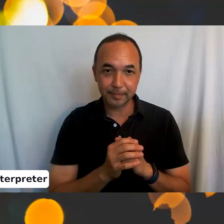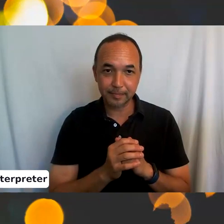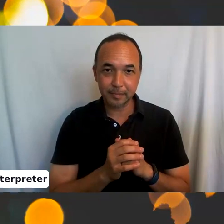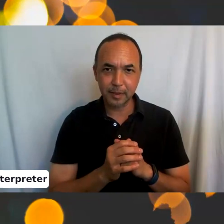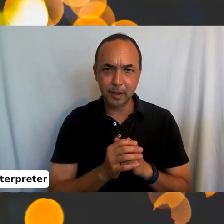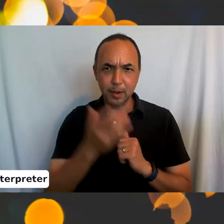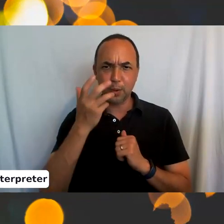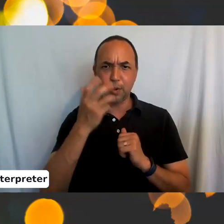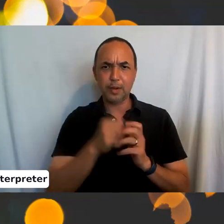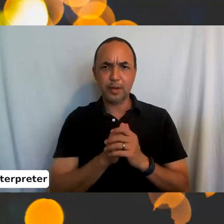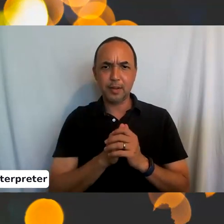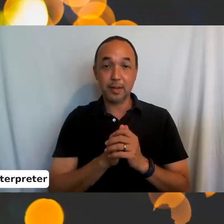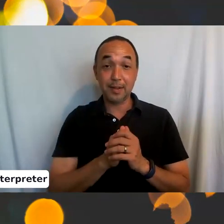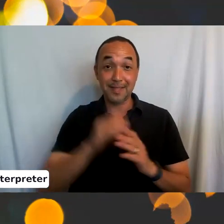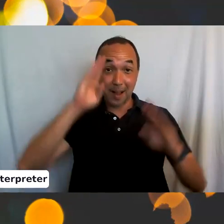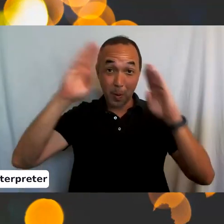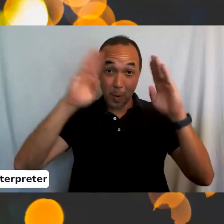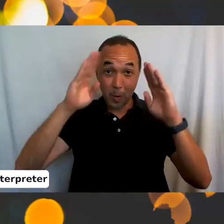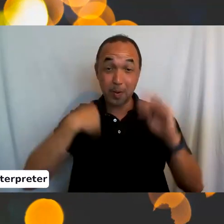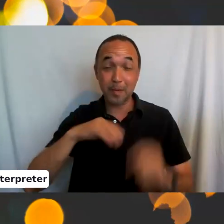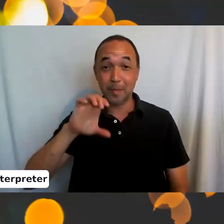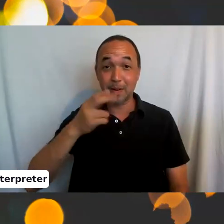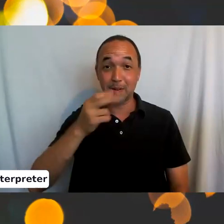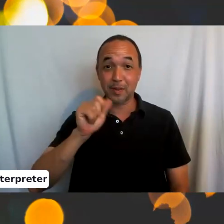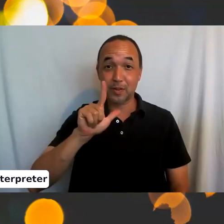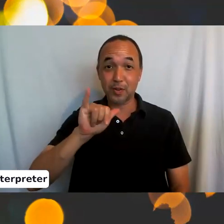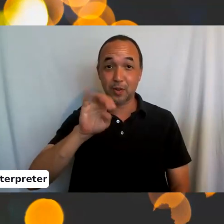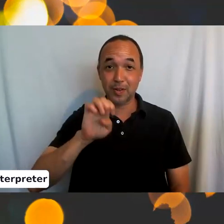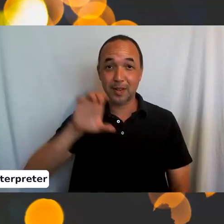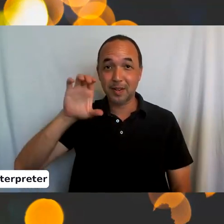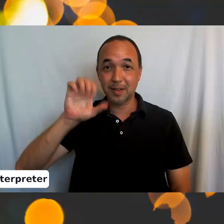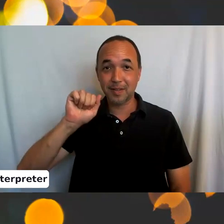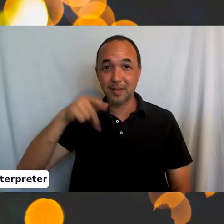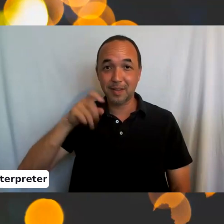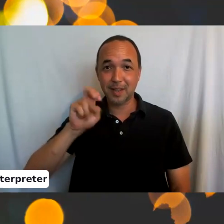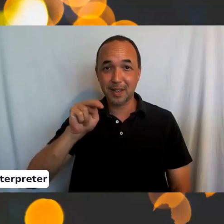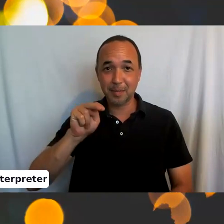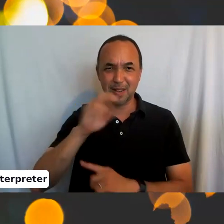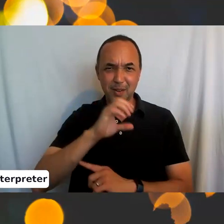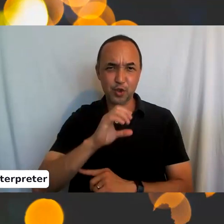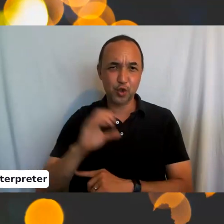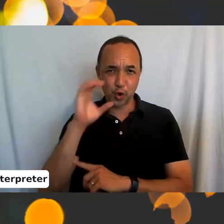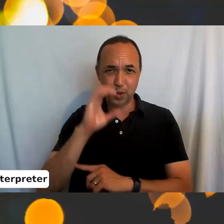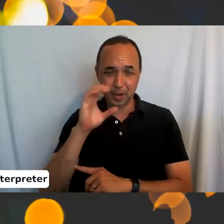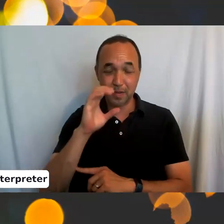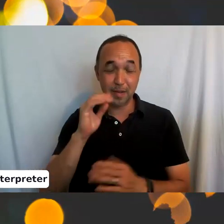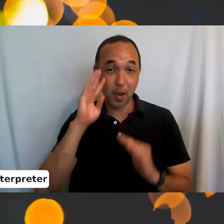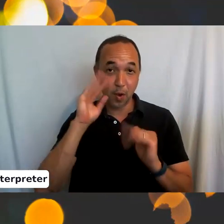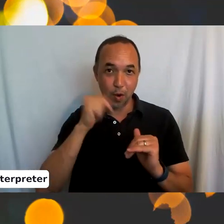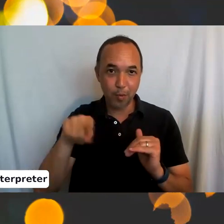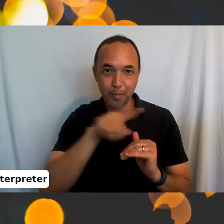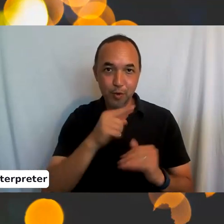Whew. Hey everyone, I'm Charlie Capon. Hope you're having a great evening. Saturday, August 5th.